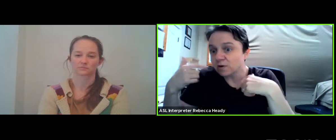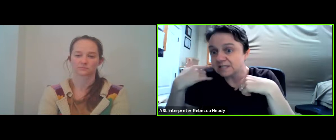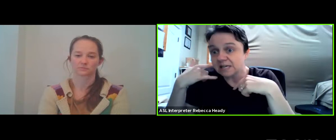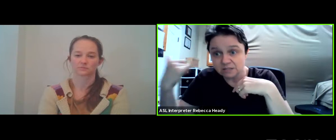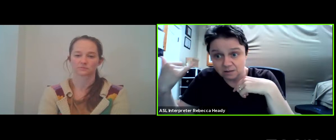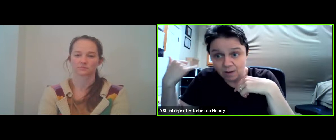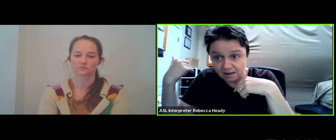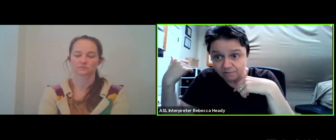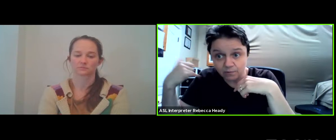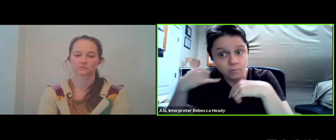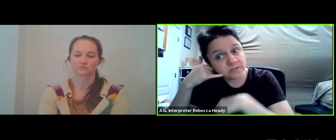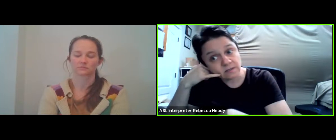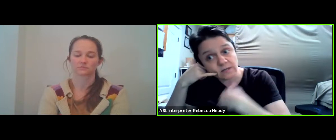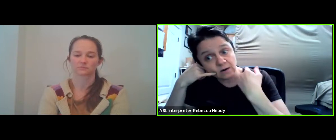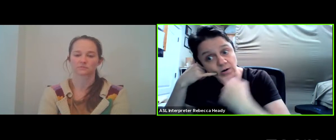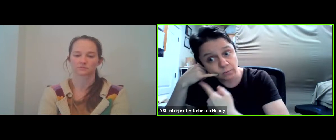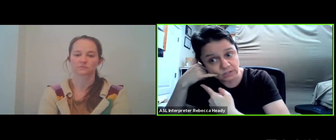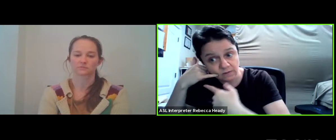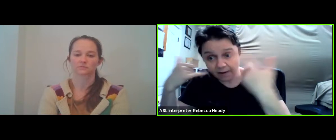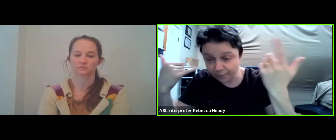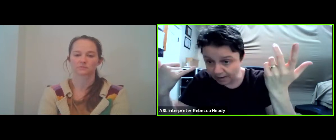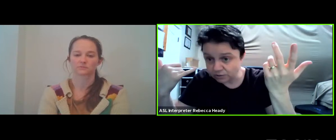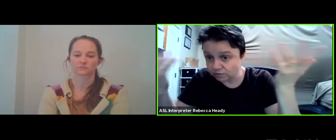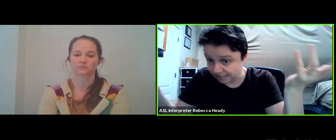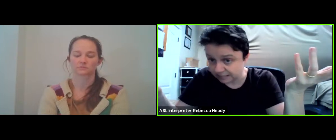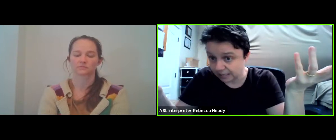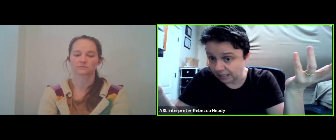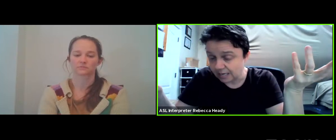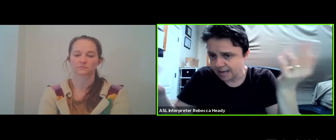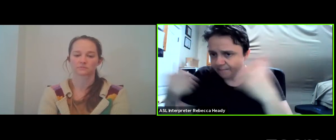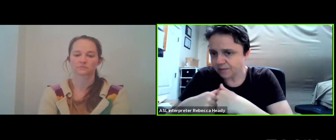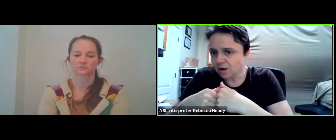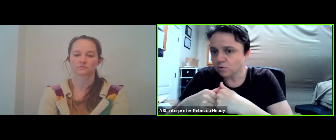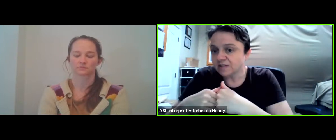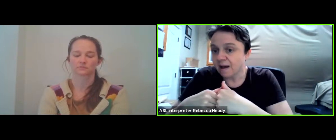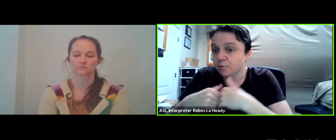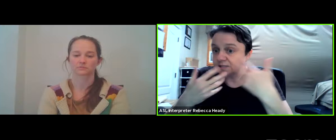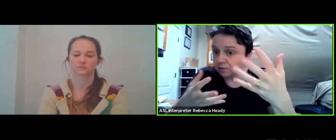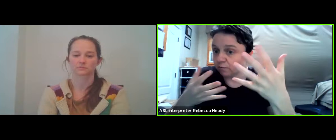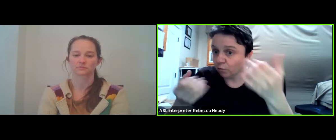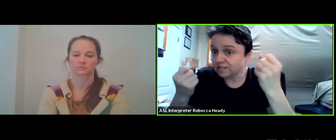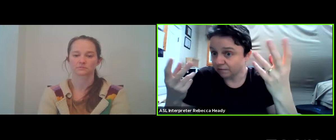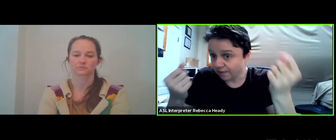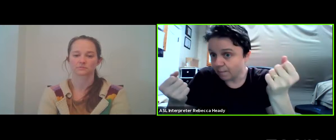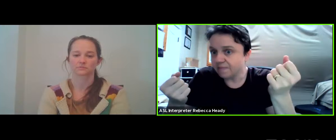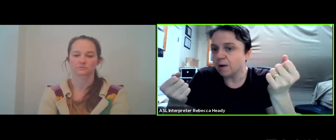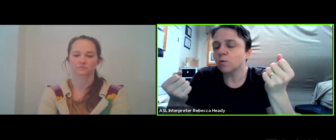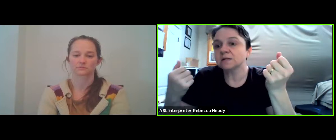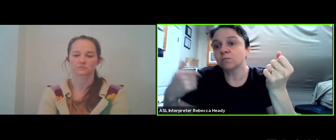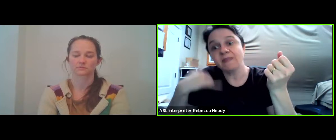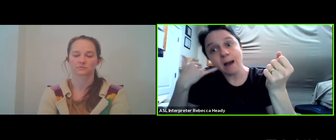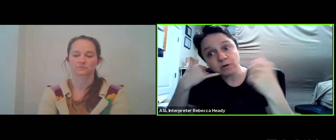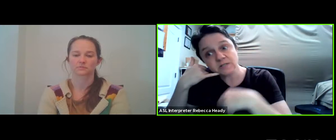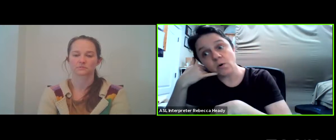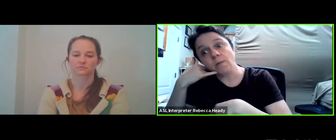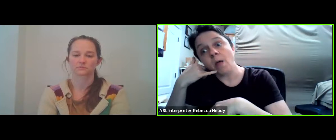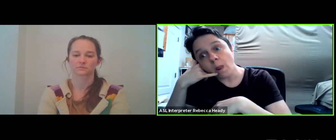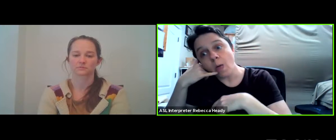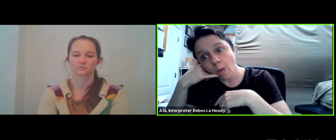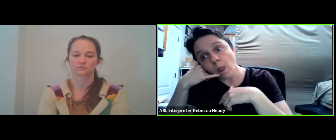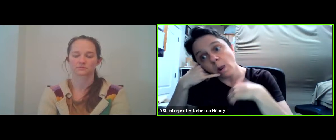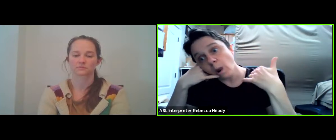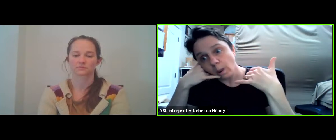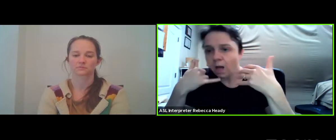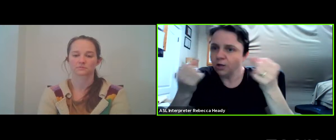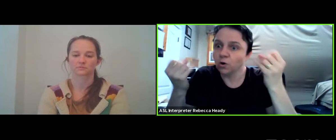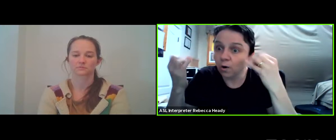turn, they're voicing into the mic for the hearing person on the other end who's listening, you know, to that person, you're voicing for them. And then when that person's going, blah,